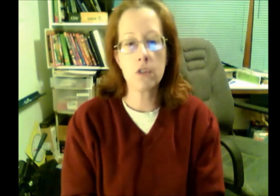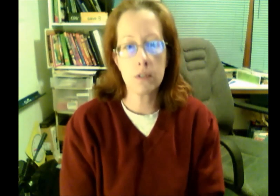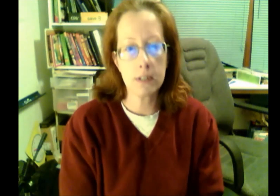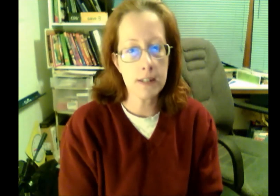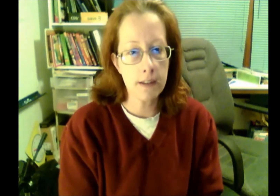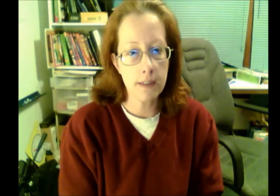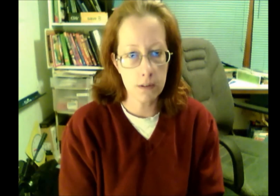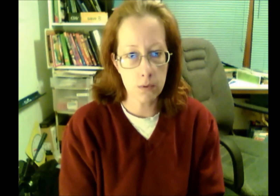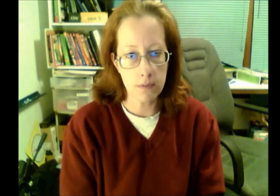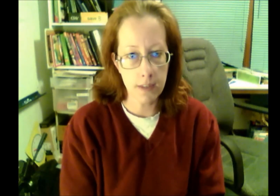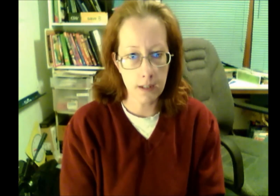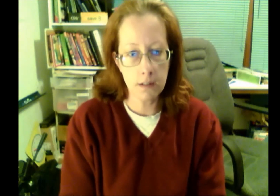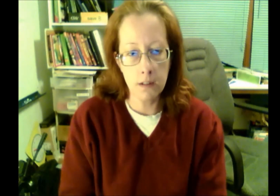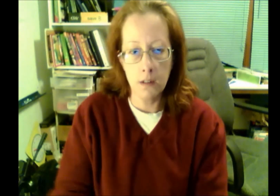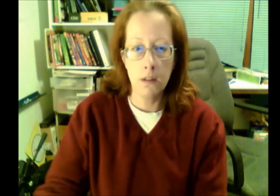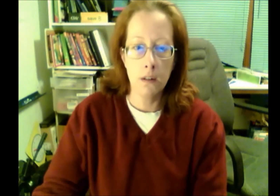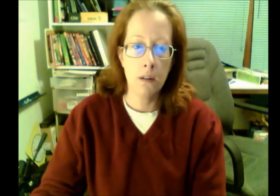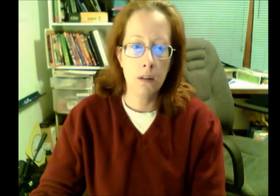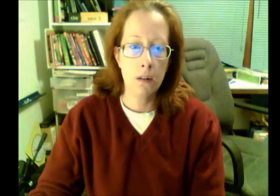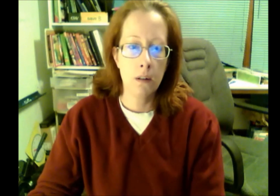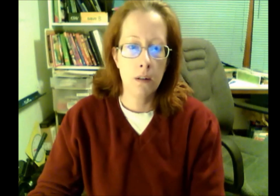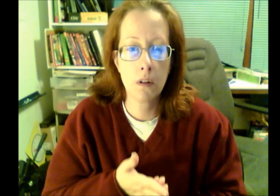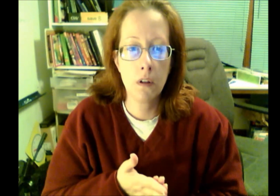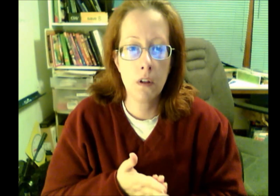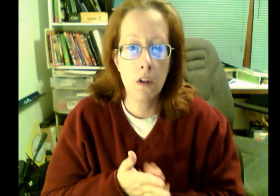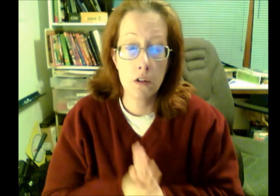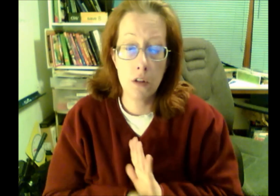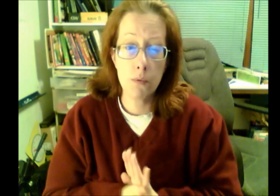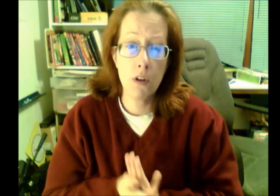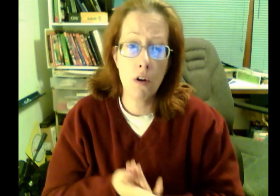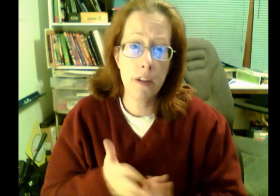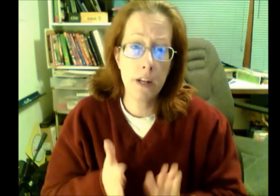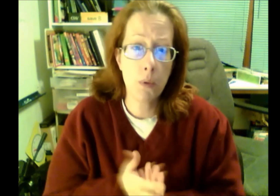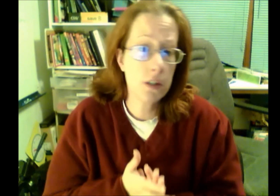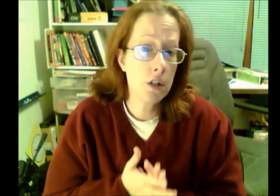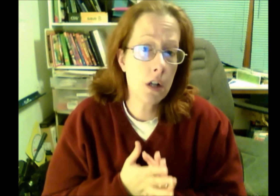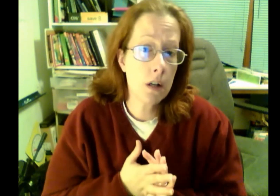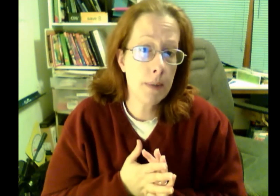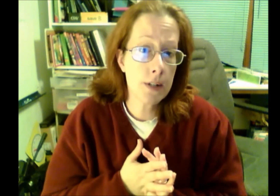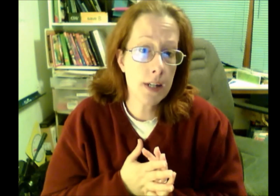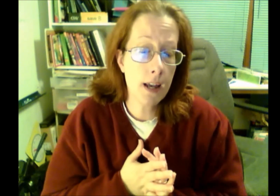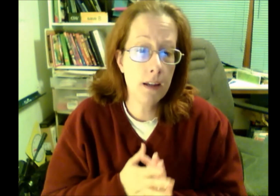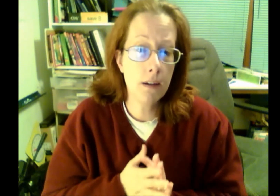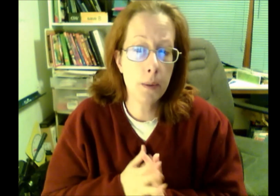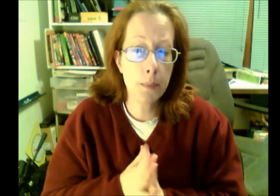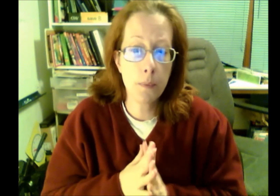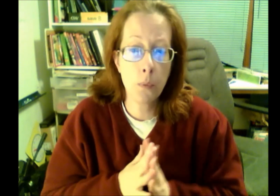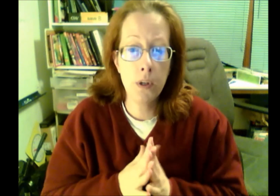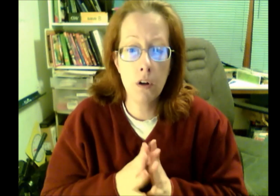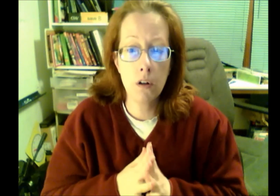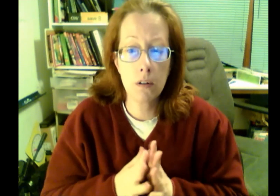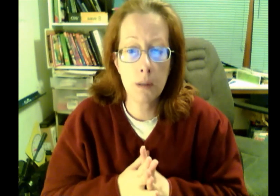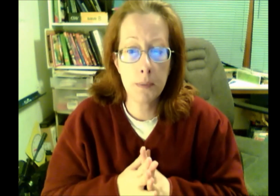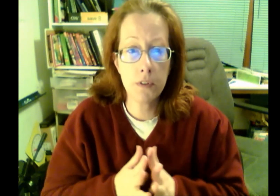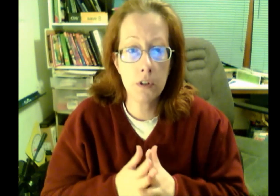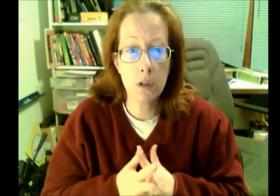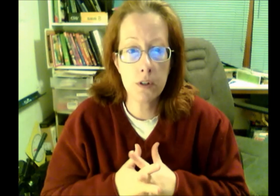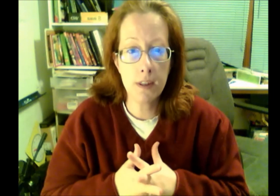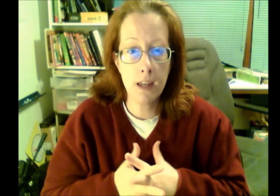generally sign that sort of thing. So that's really all that I wanted to talk about today. We are coming very close to the end of